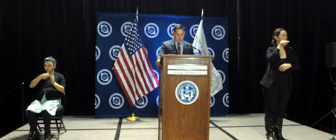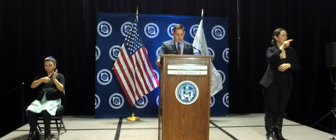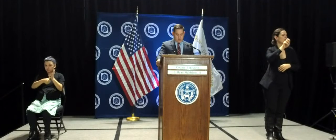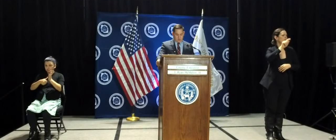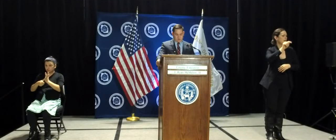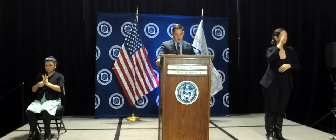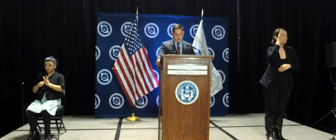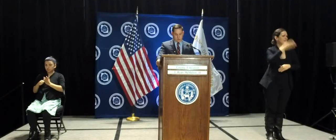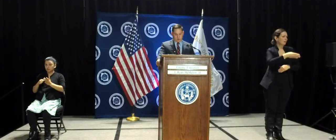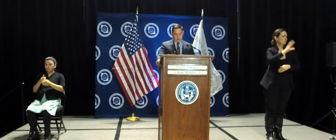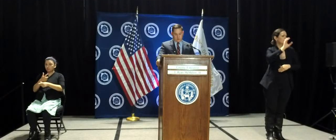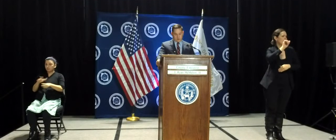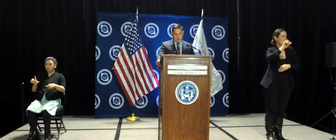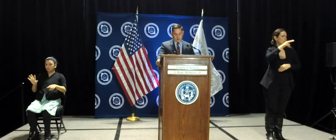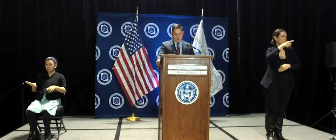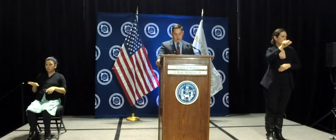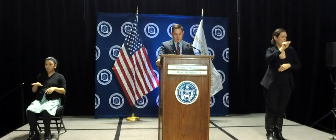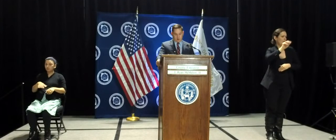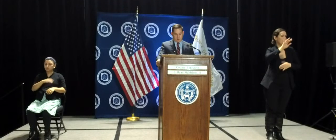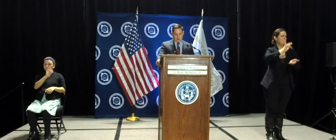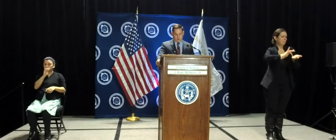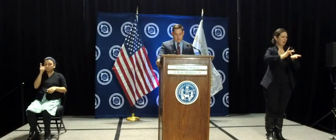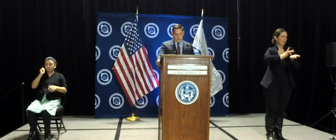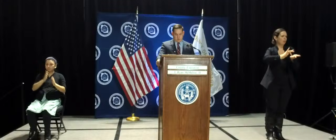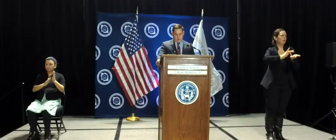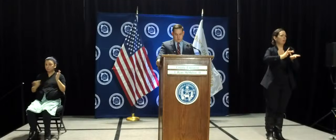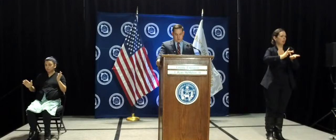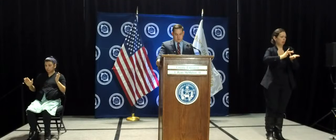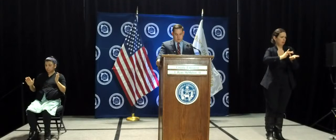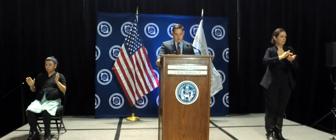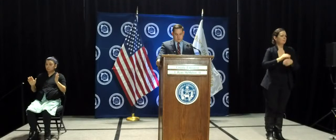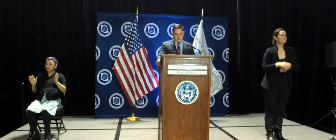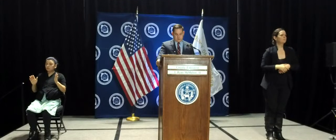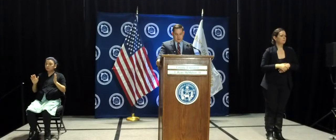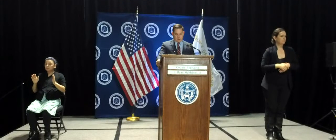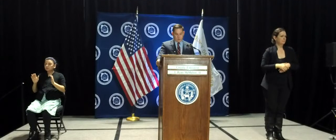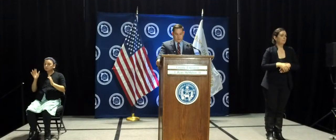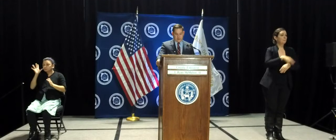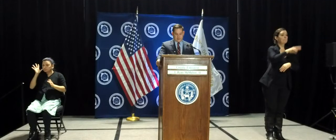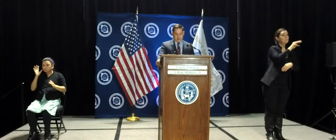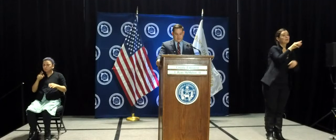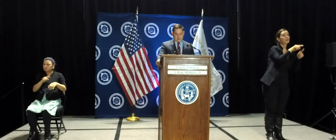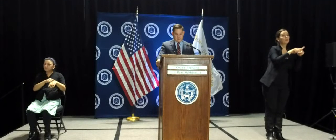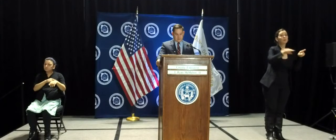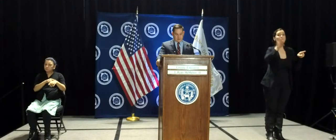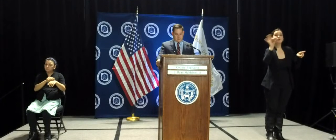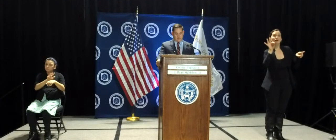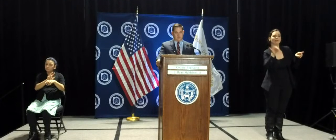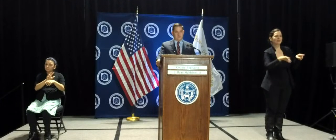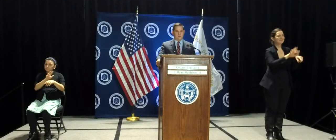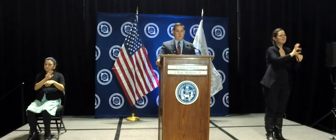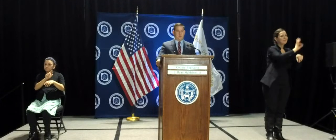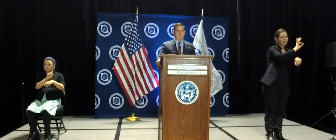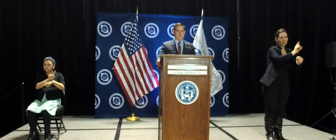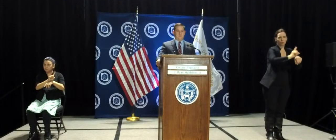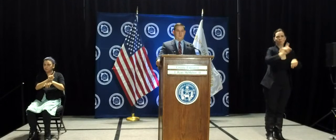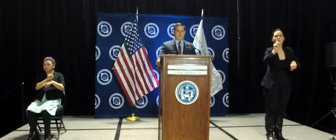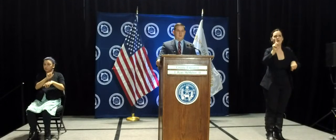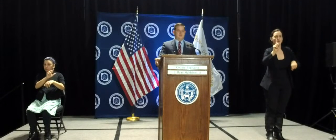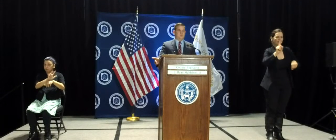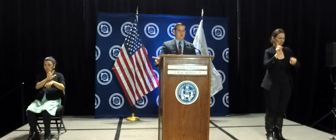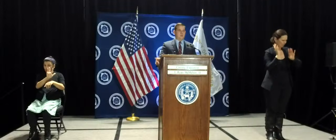1. This past weekend, we started our symptomatic weekend testing. Again, that was the